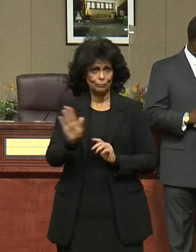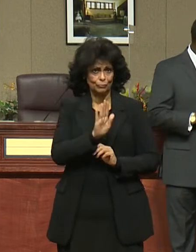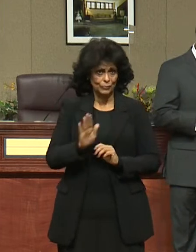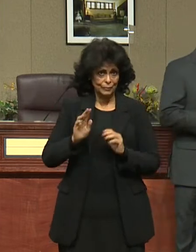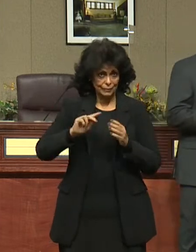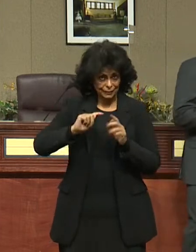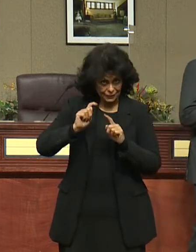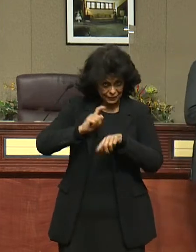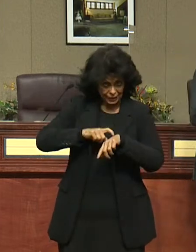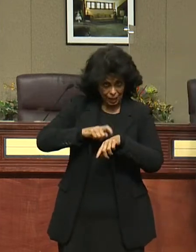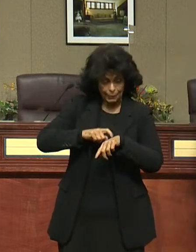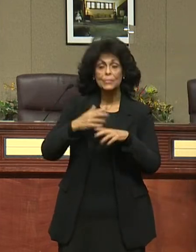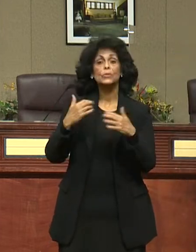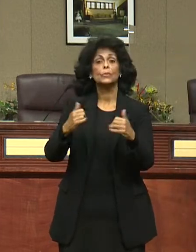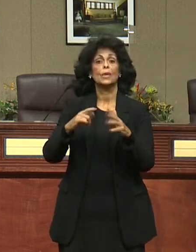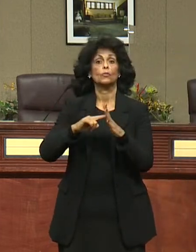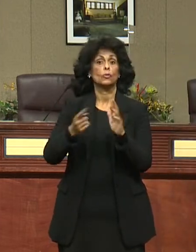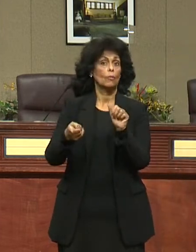Mayor Demings. Mayor?